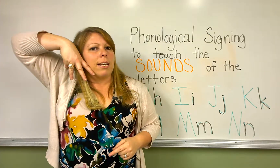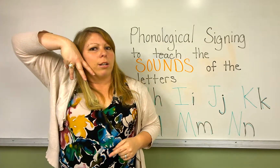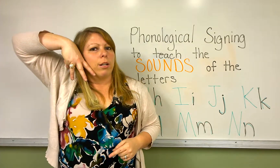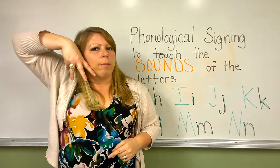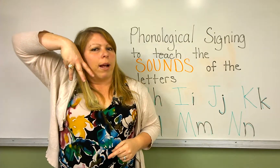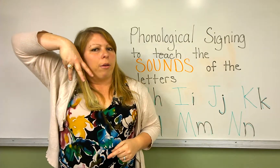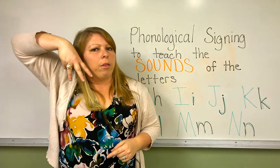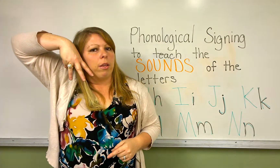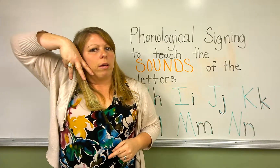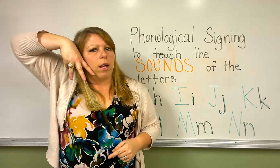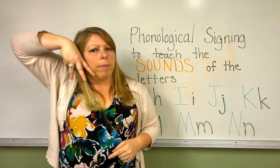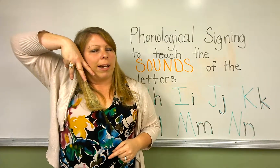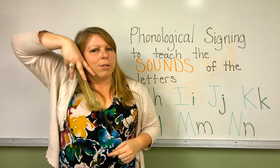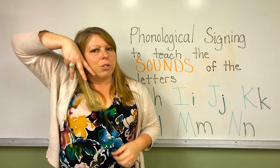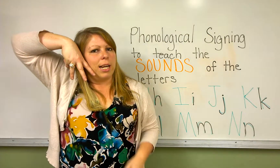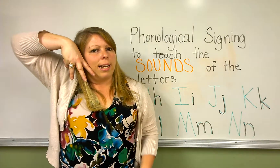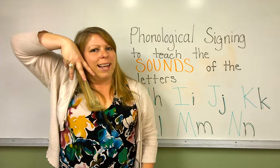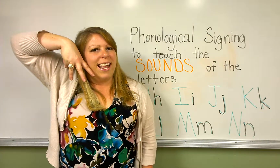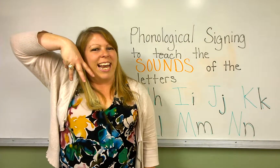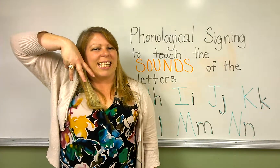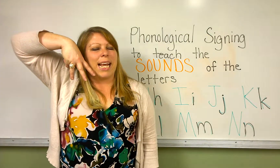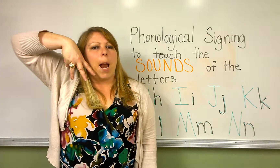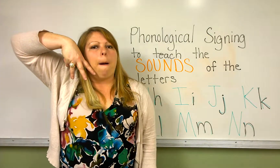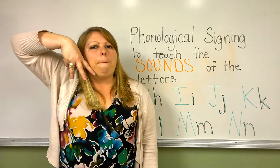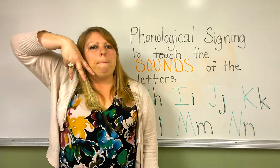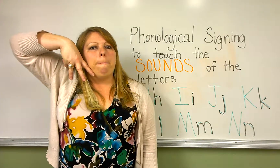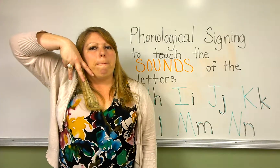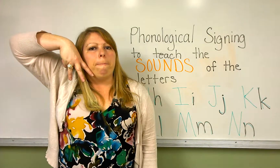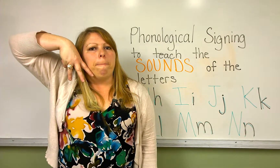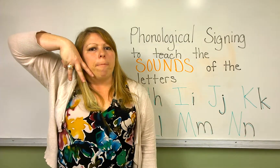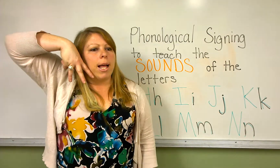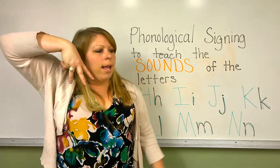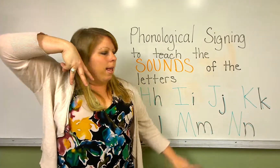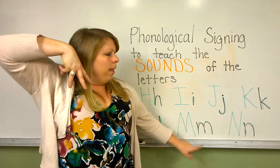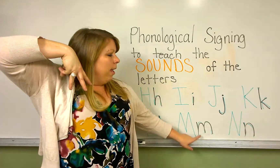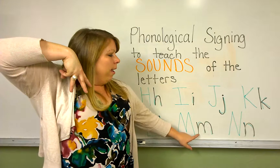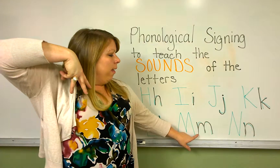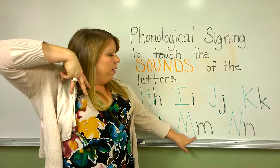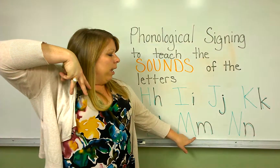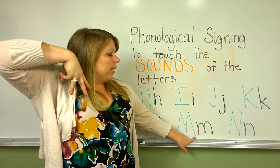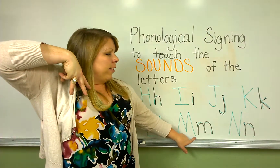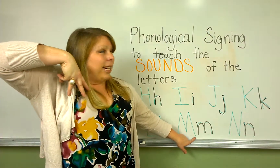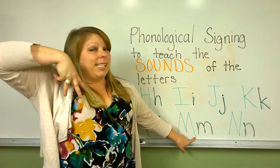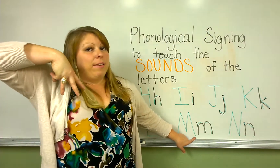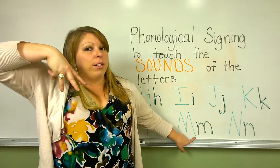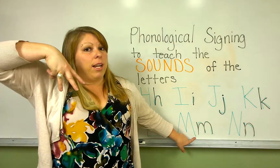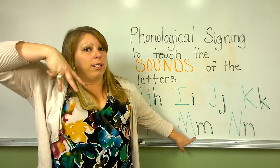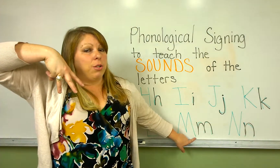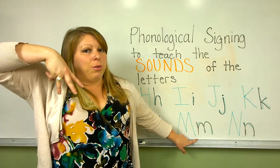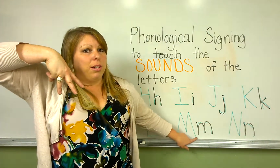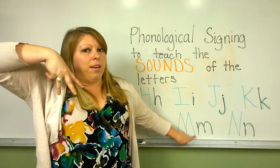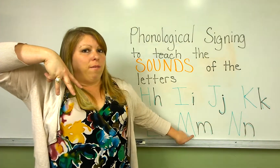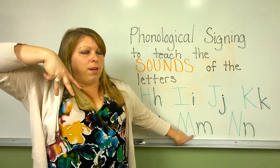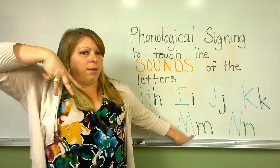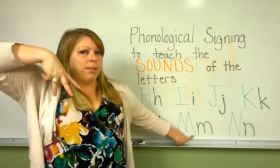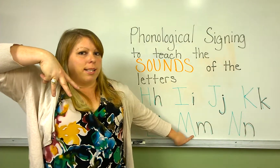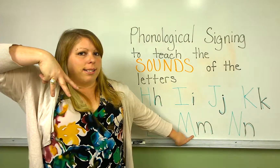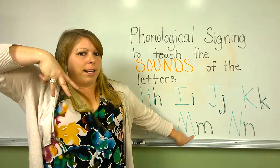near your mouth by your cheek and say It's very easy for young children to confuse the sound